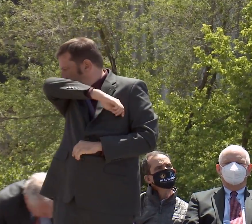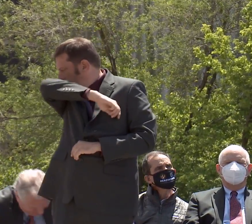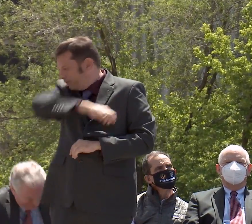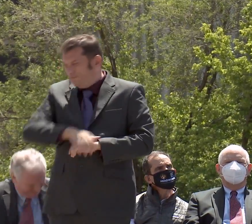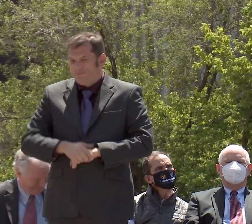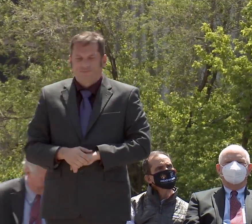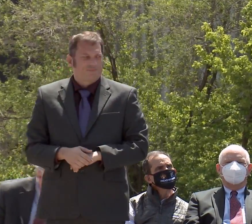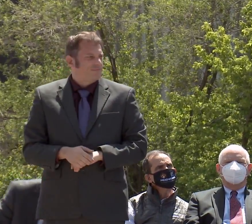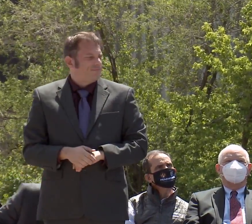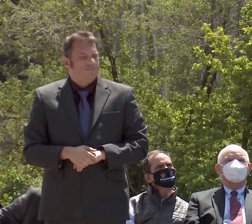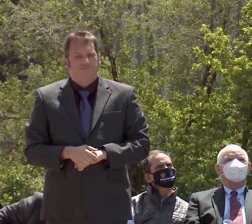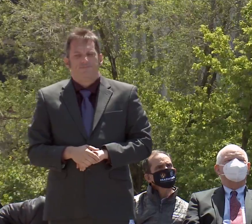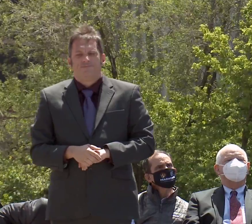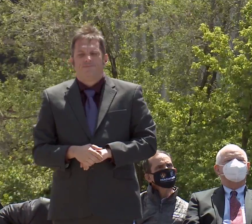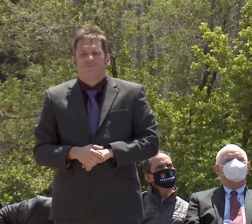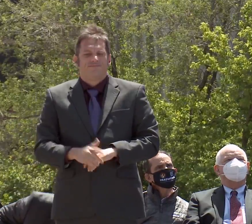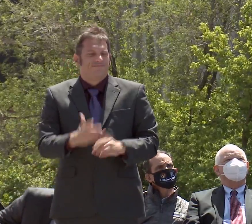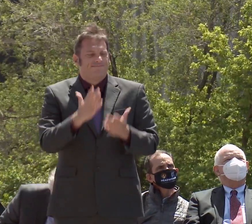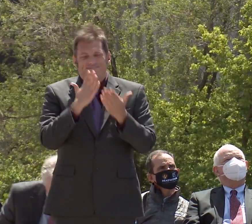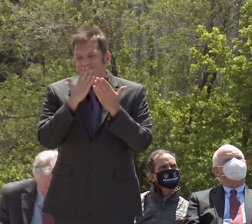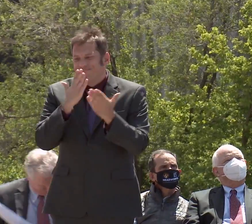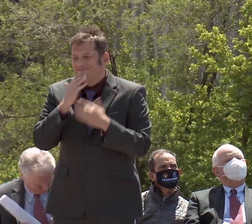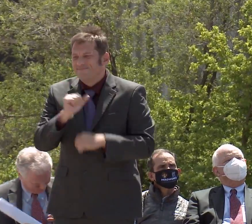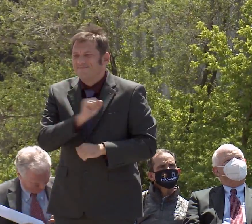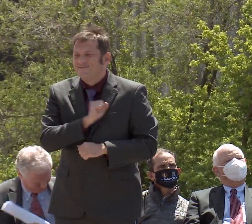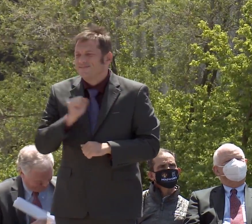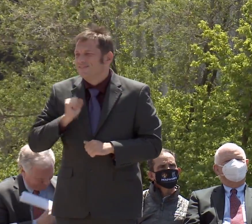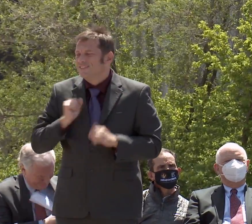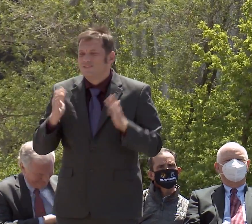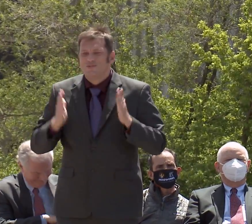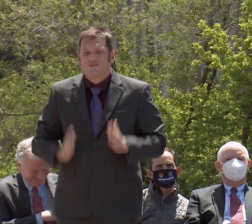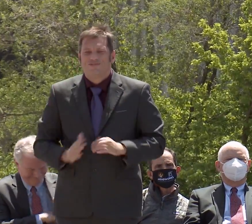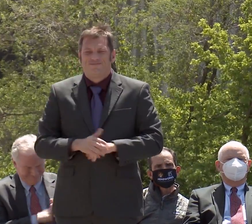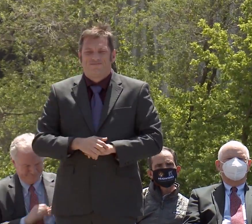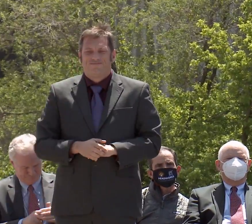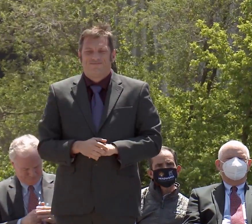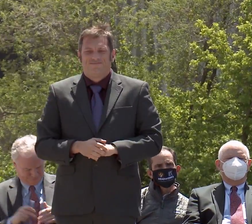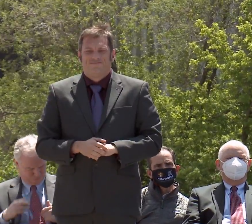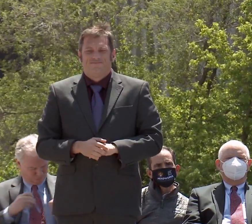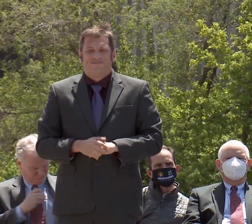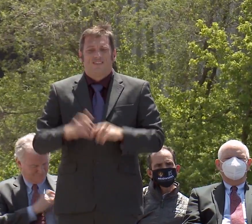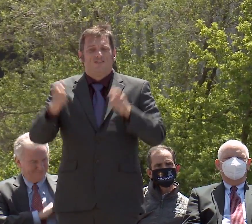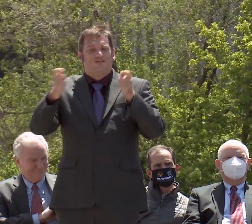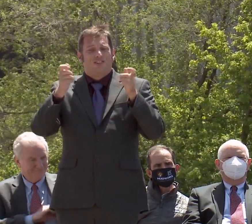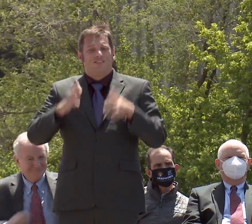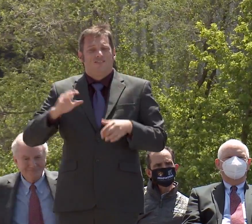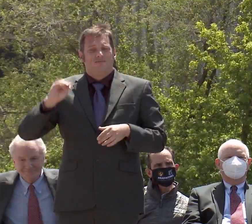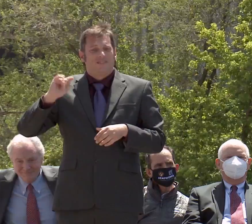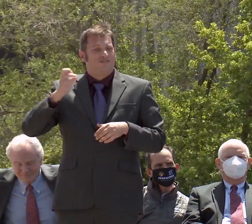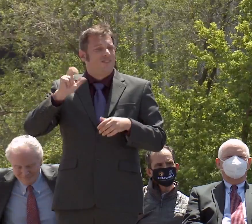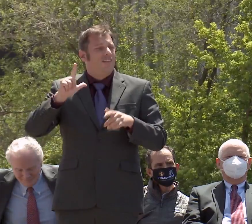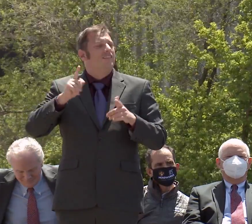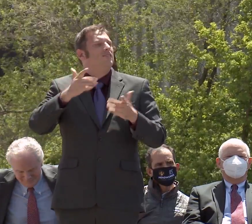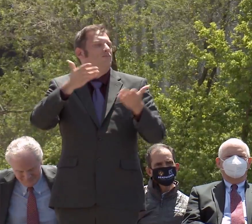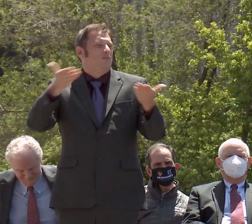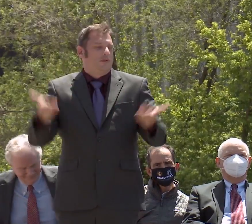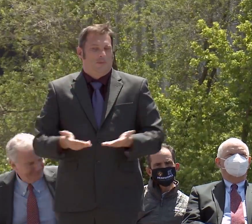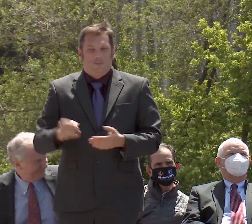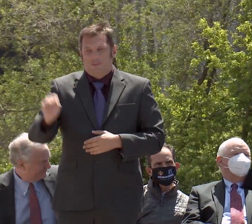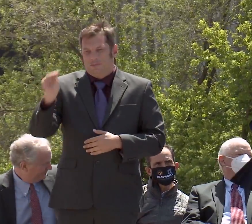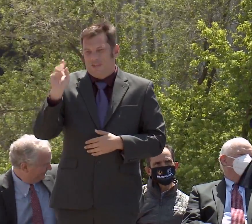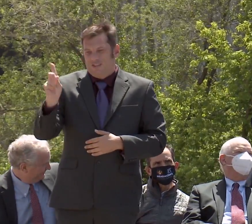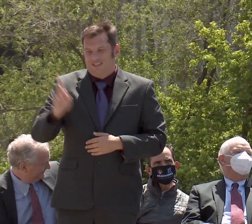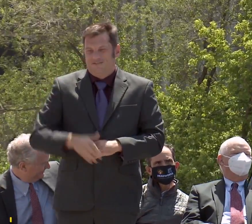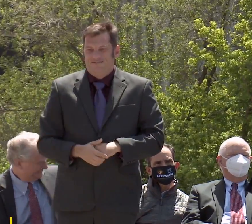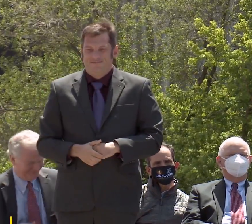Thank you, Senator. And Director Mitchell, welcome to Maryland. It's a great way to kick off, I think it's your second week